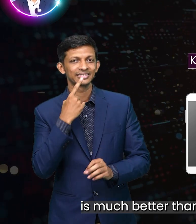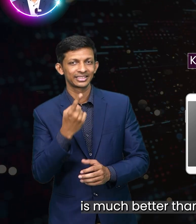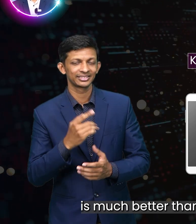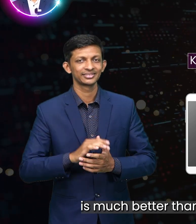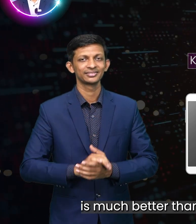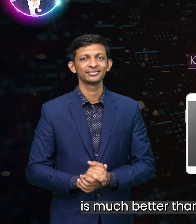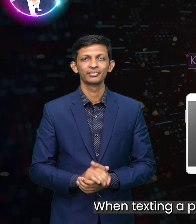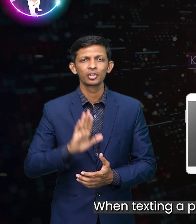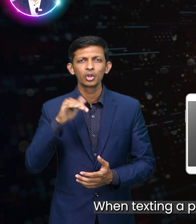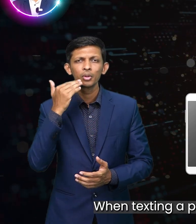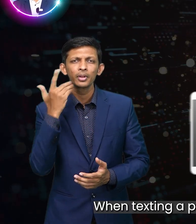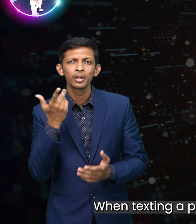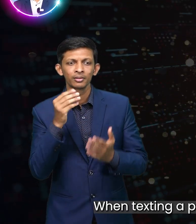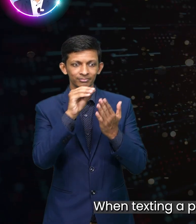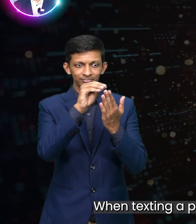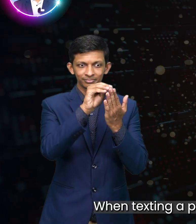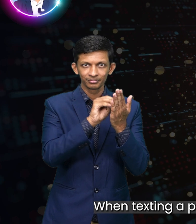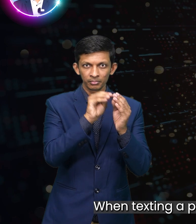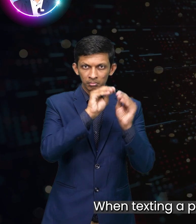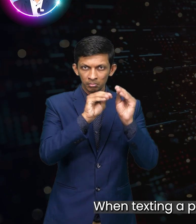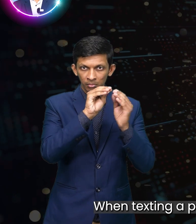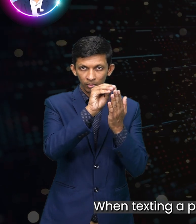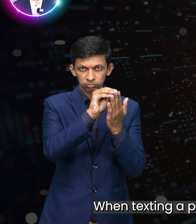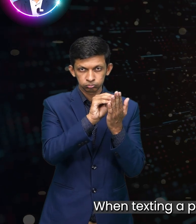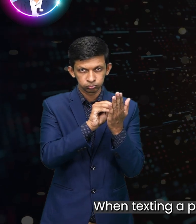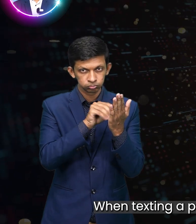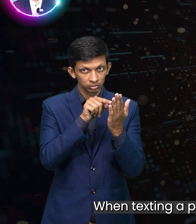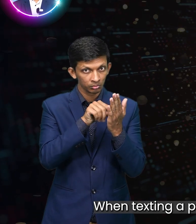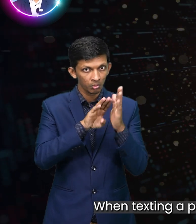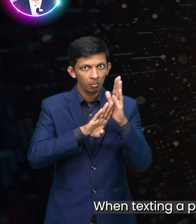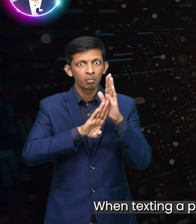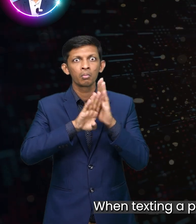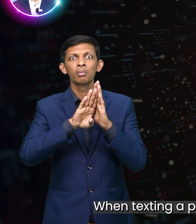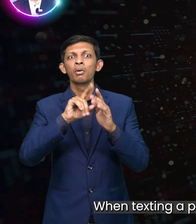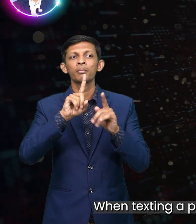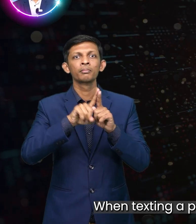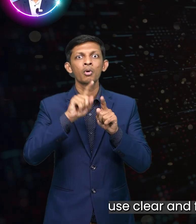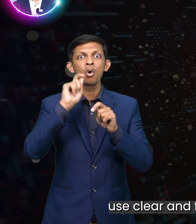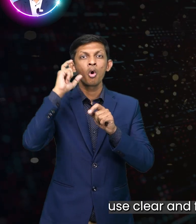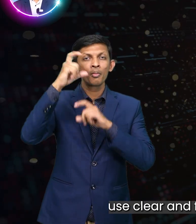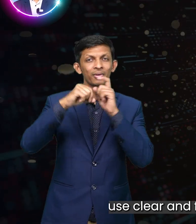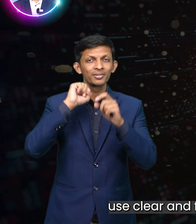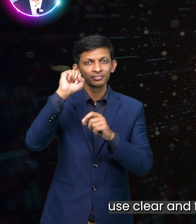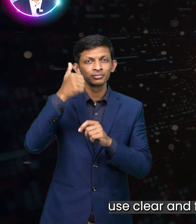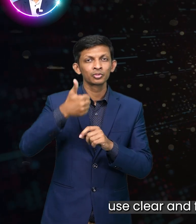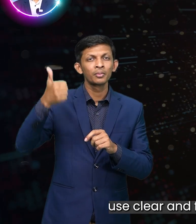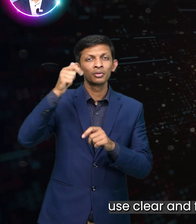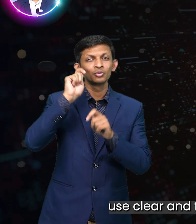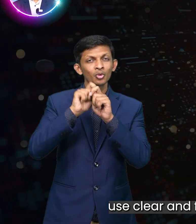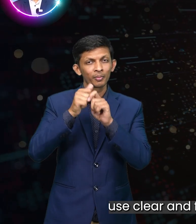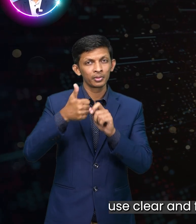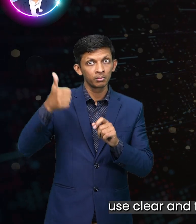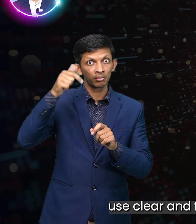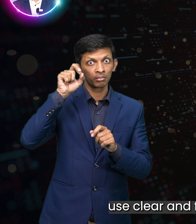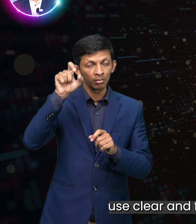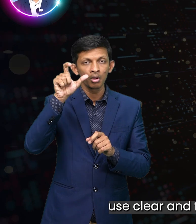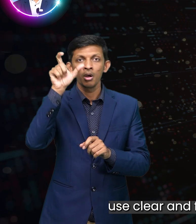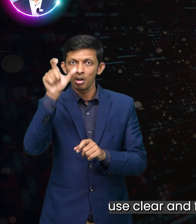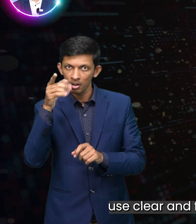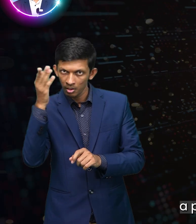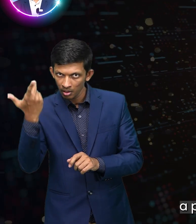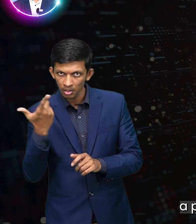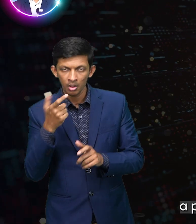When texting a potential employer or colleague, Use clear and formal language